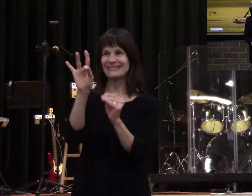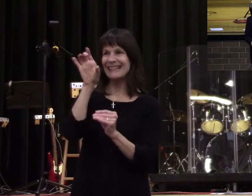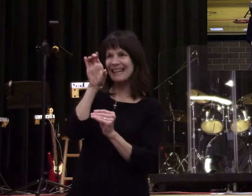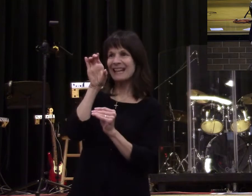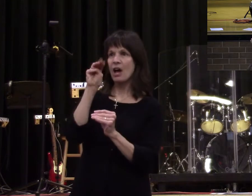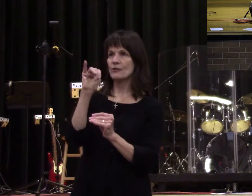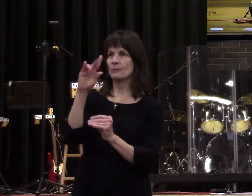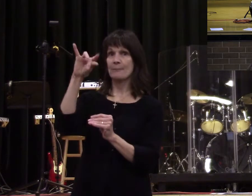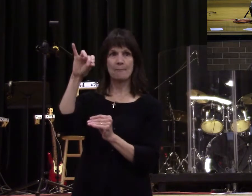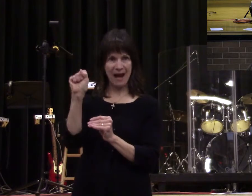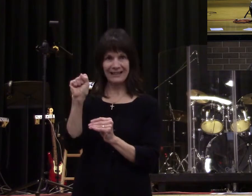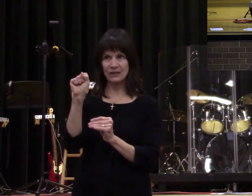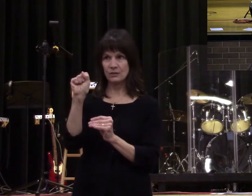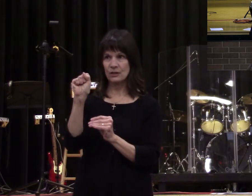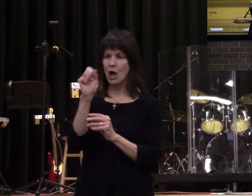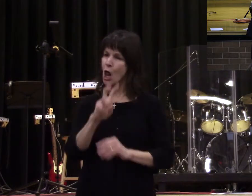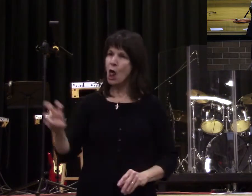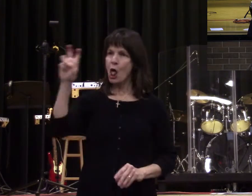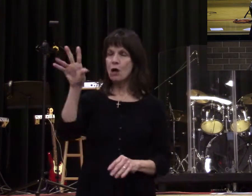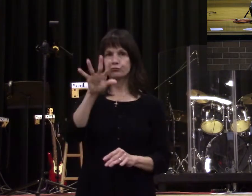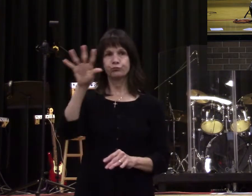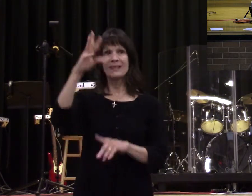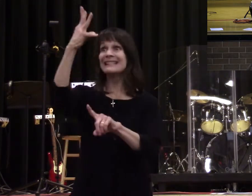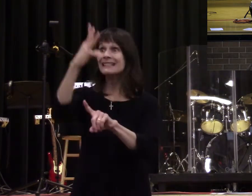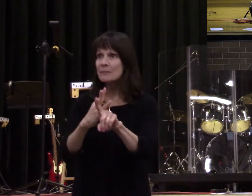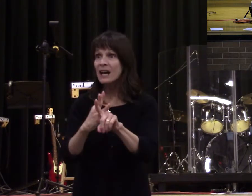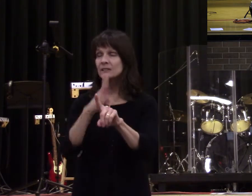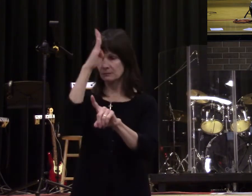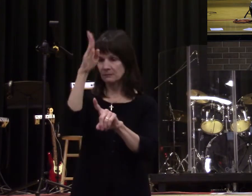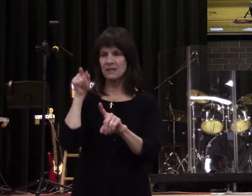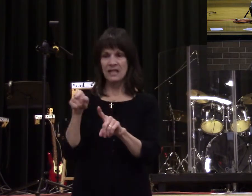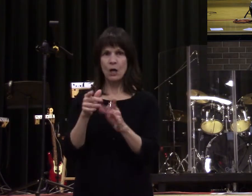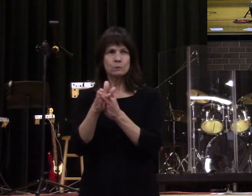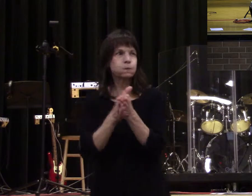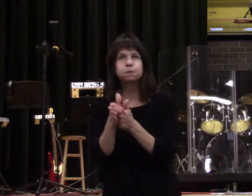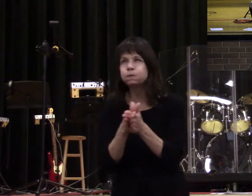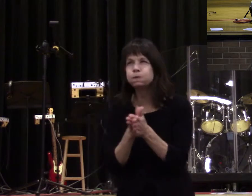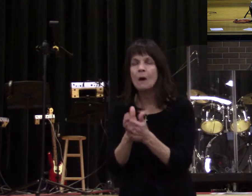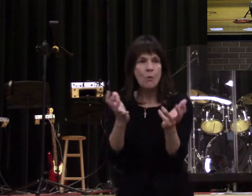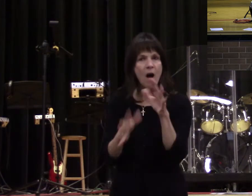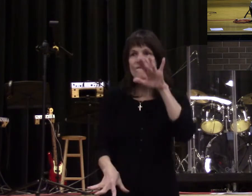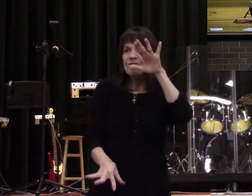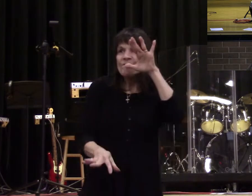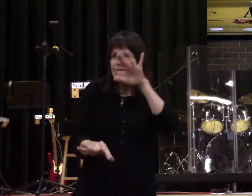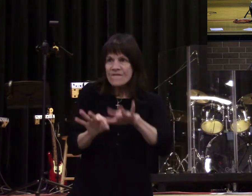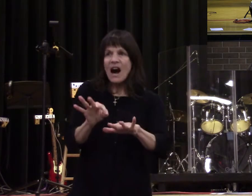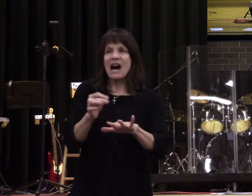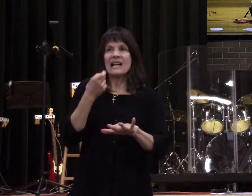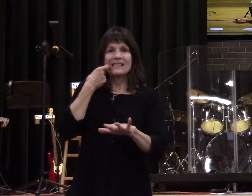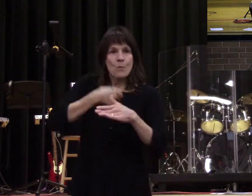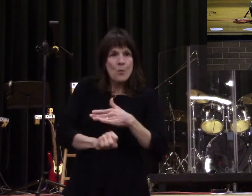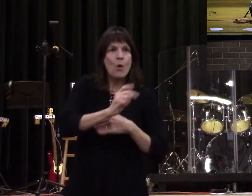baby King. They left everything to worship. They were passionate about finding Jesus and